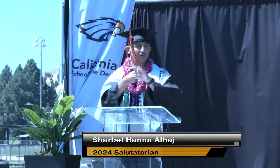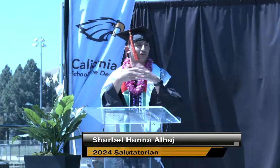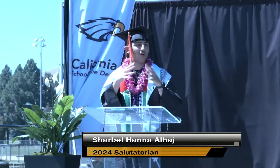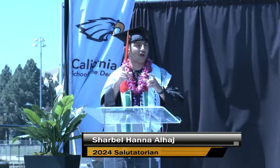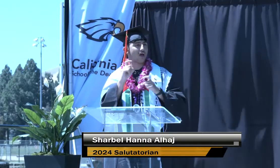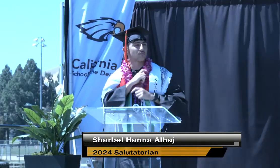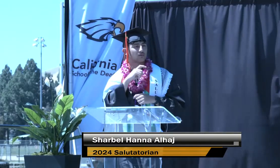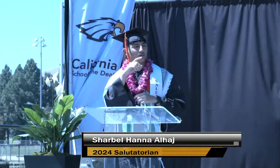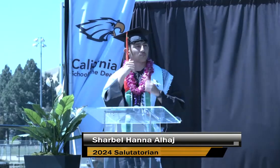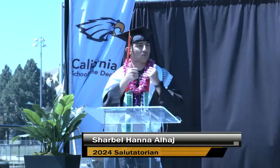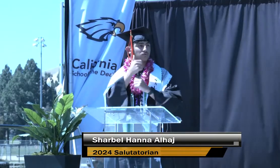2017.